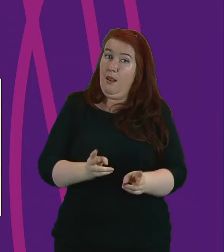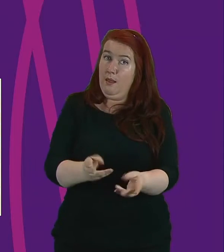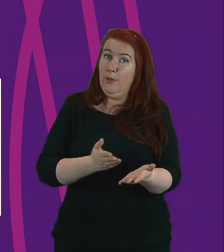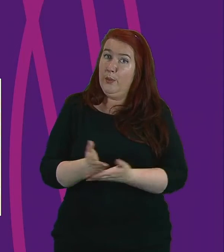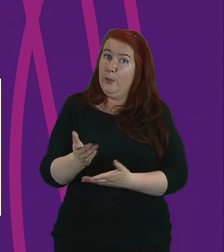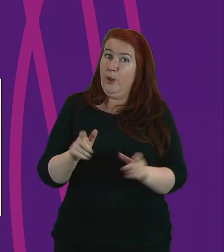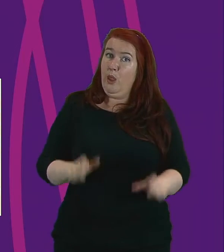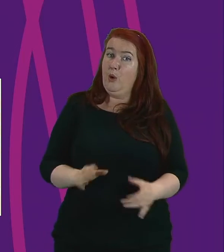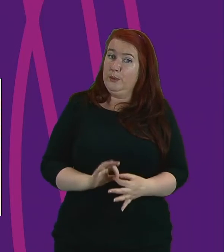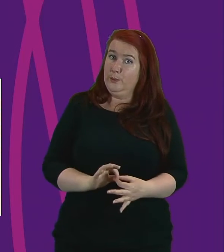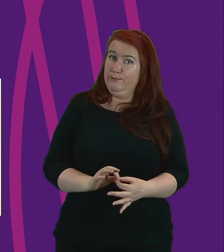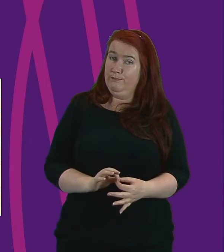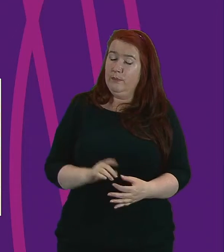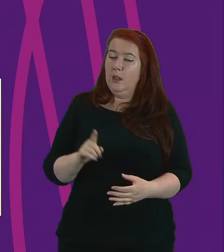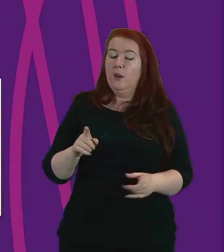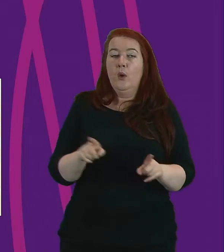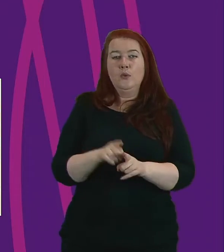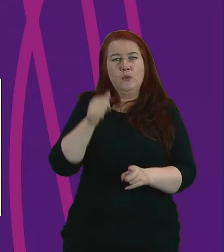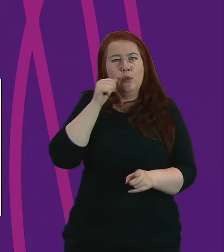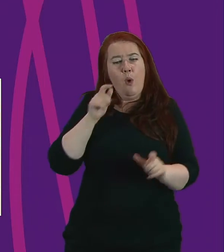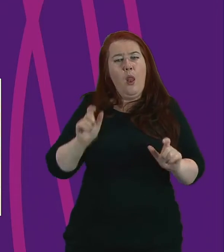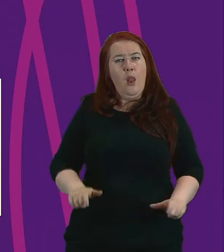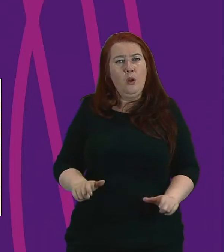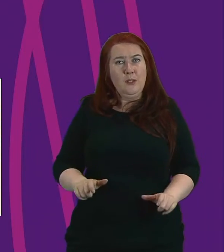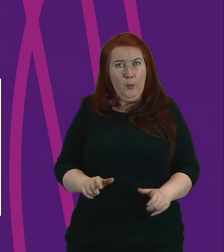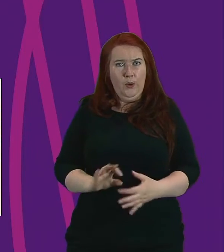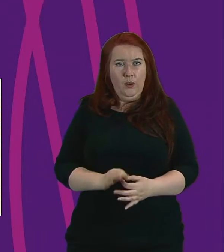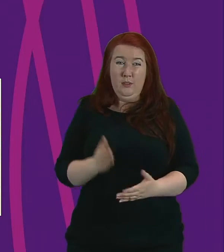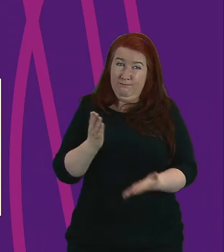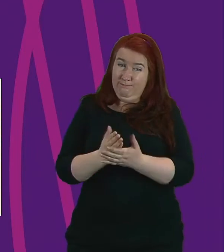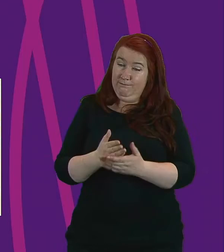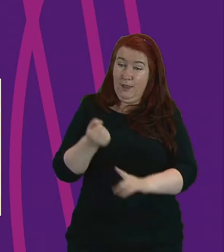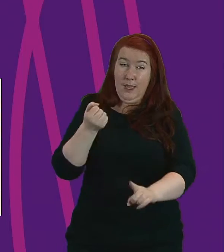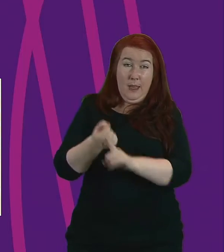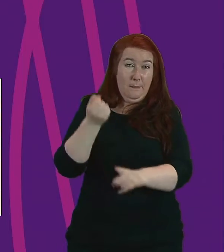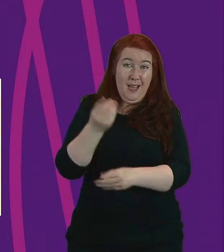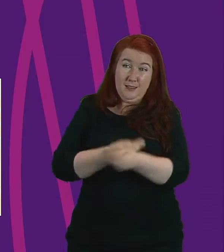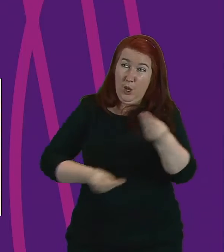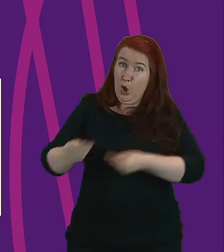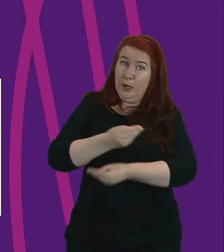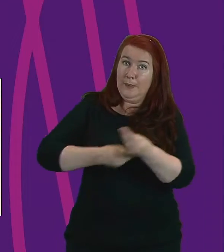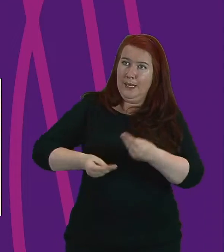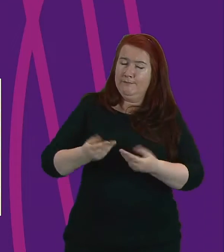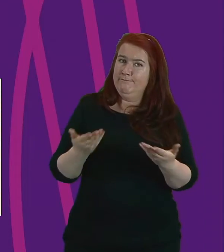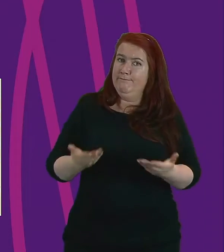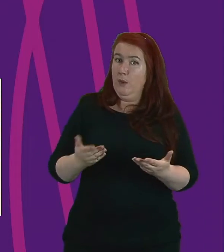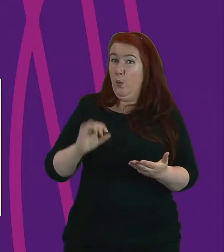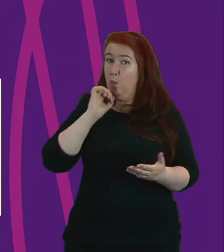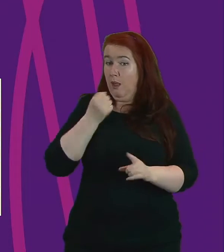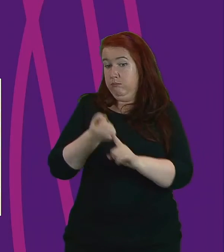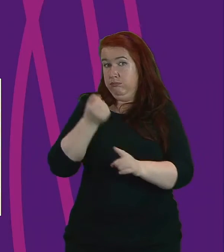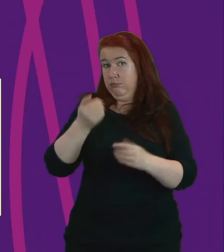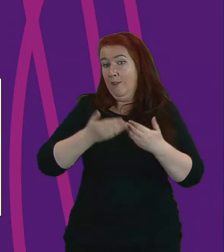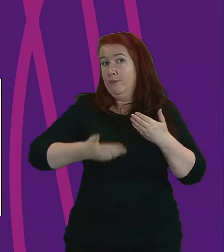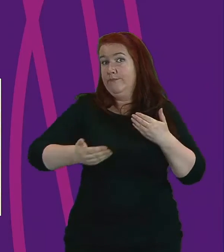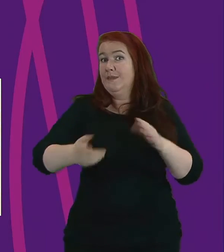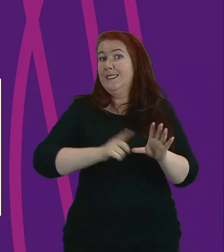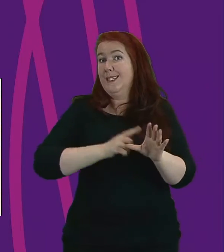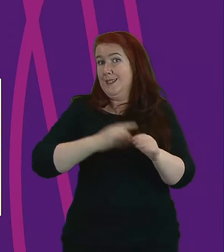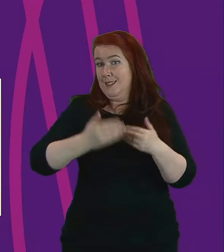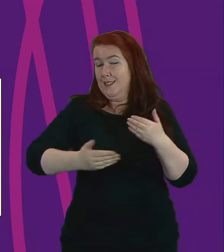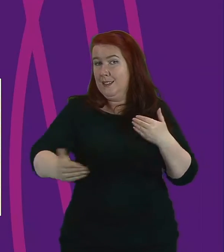we also know that lockdown is having a hugely detrimental economic impact, one we'll have to live with for many years to come. We are likely to